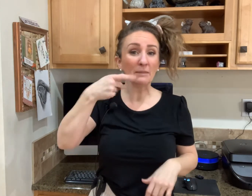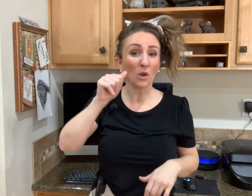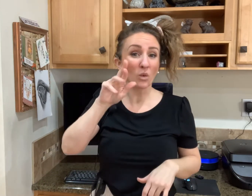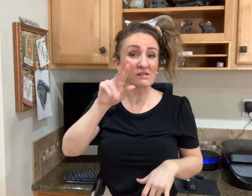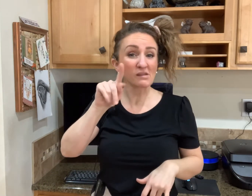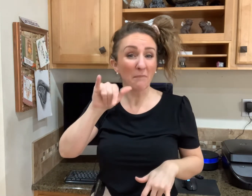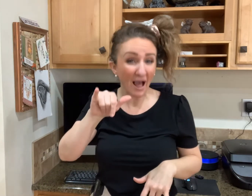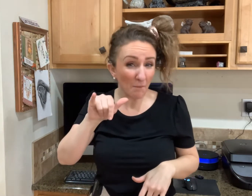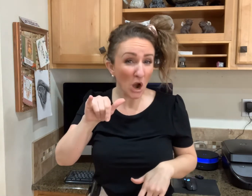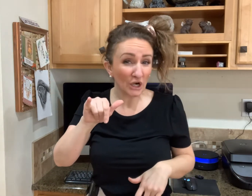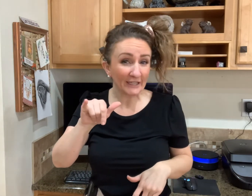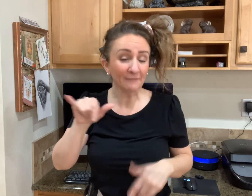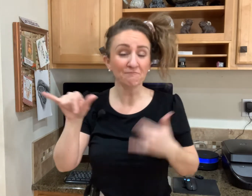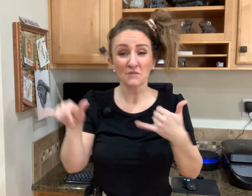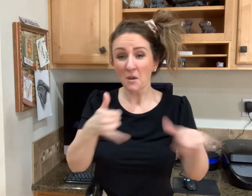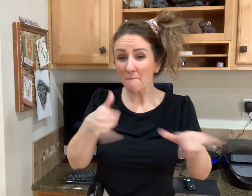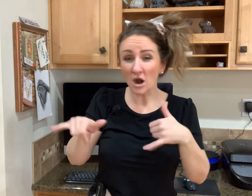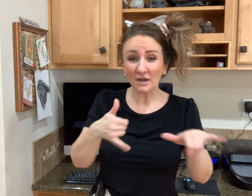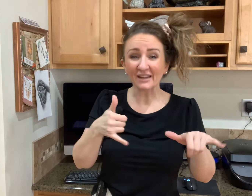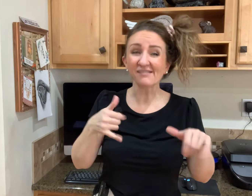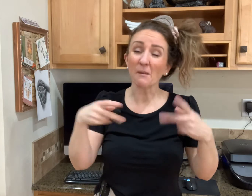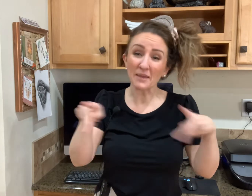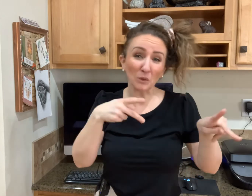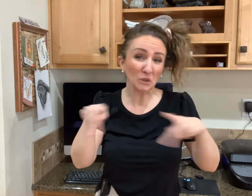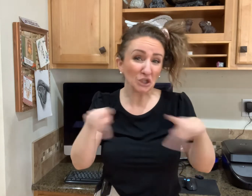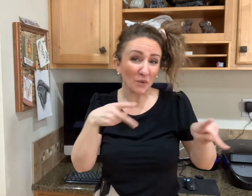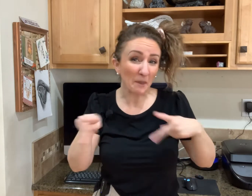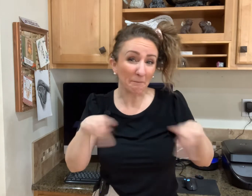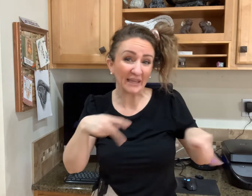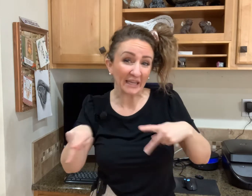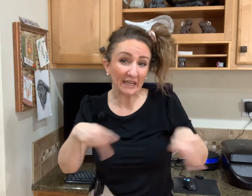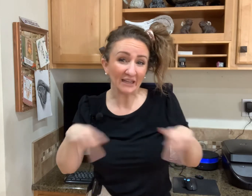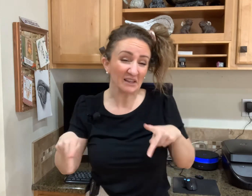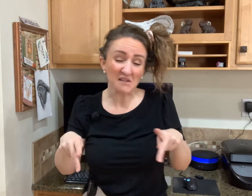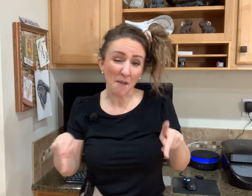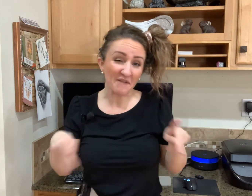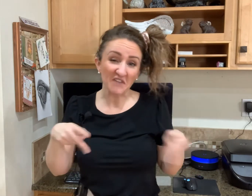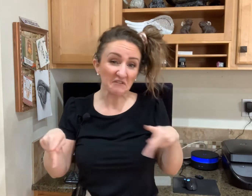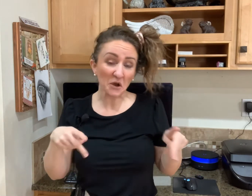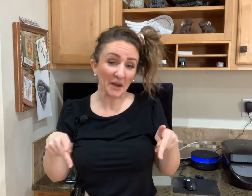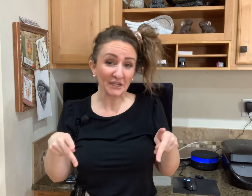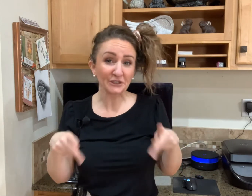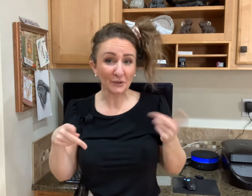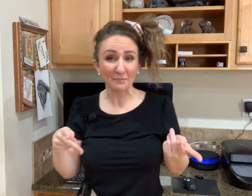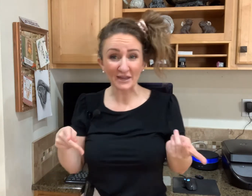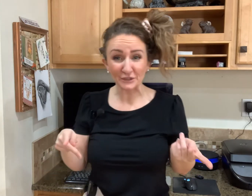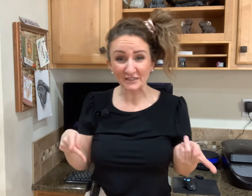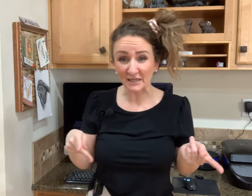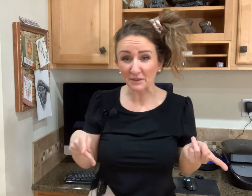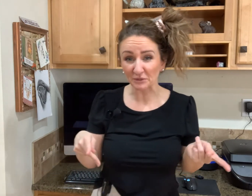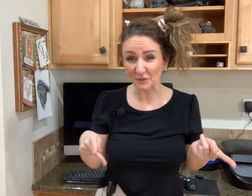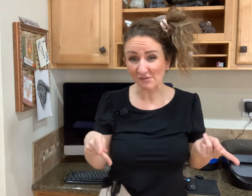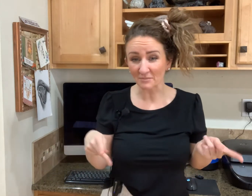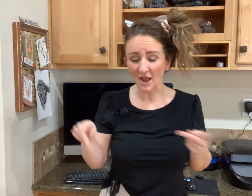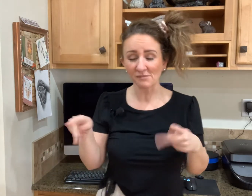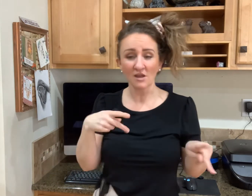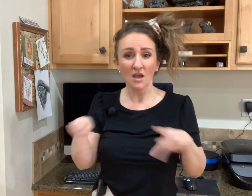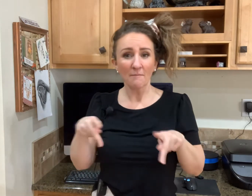will spell party. Party, some people will do it with a P. It's not my favorite way to do it, but I do see people do it sometimes.